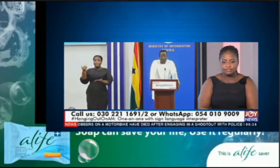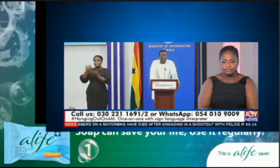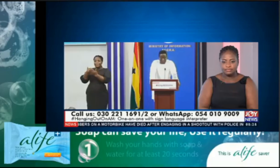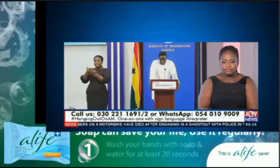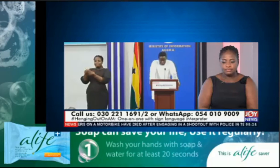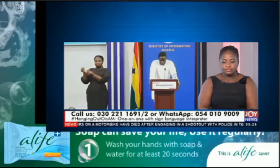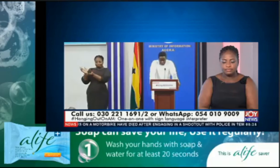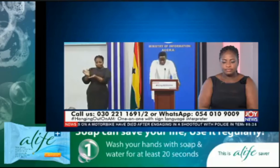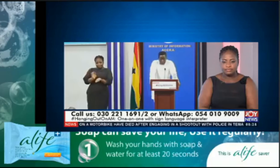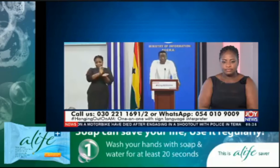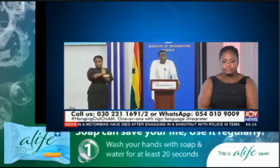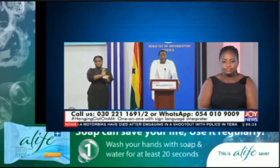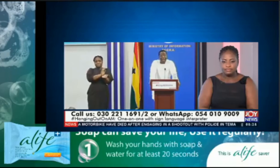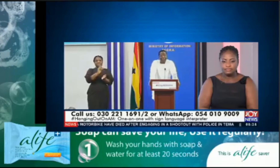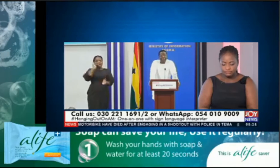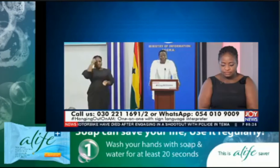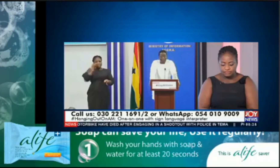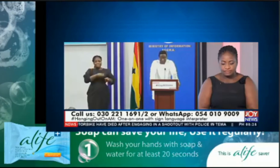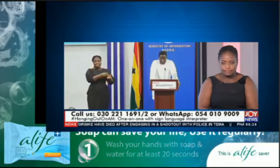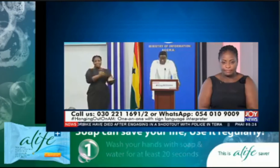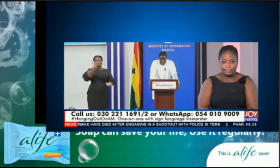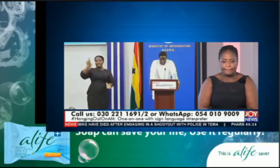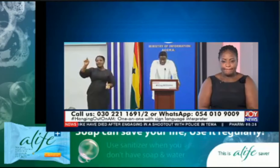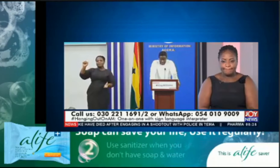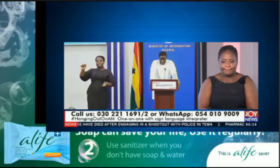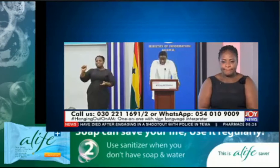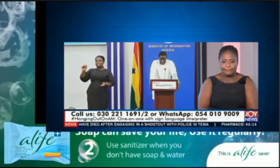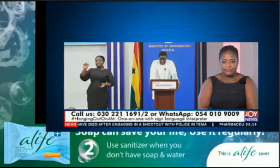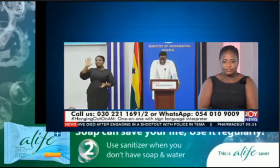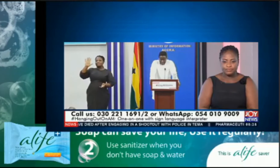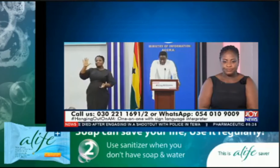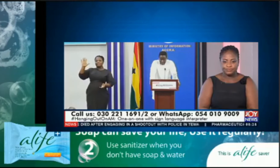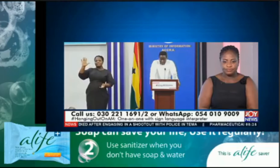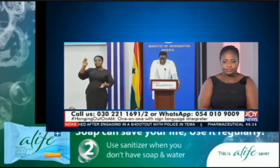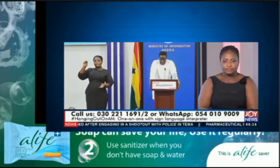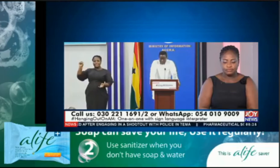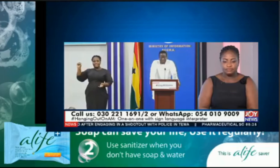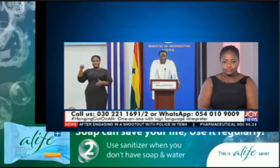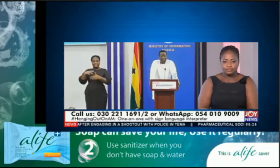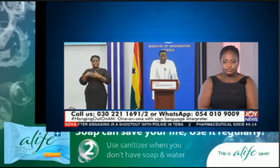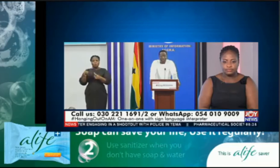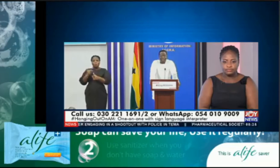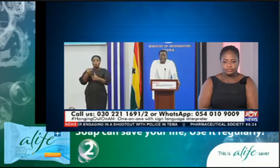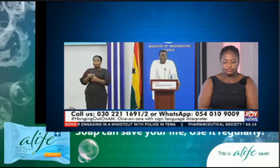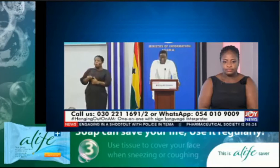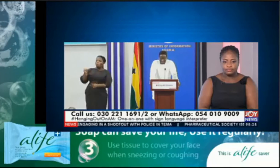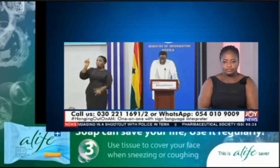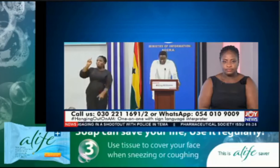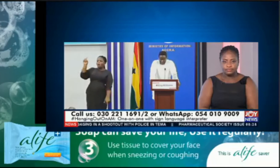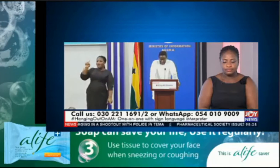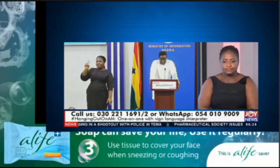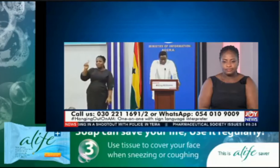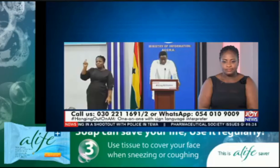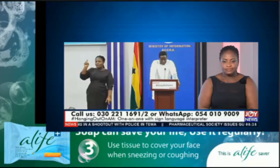interpreter with the Minister of Information, President himself, you know, people would have not been saying this. But because you are with